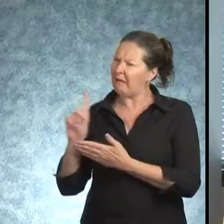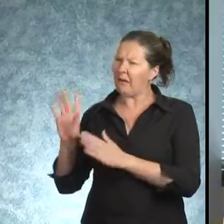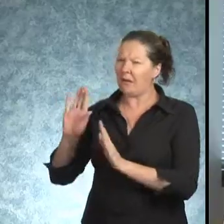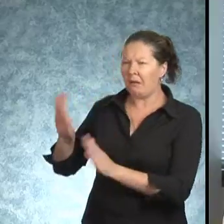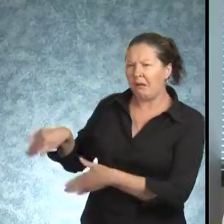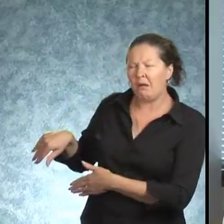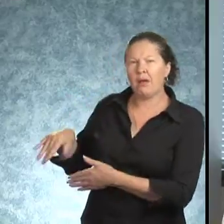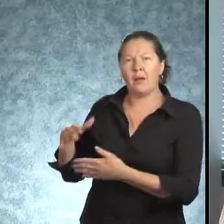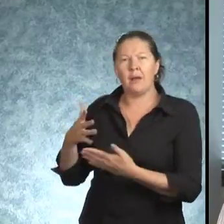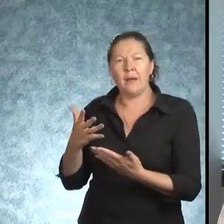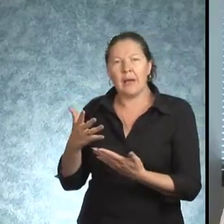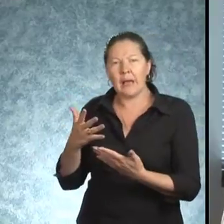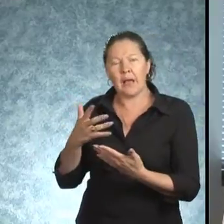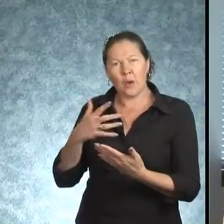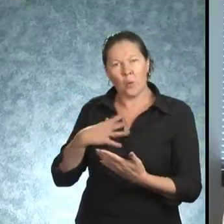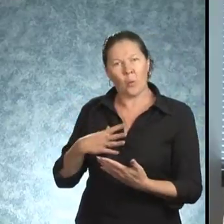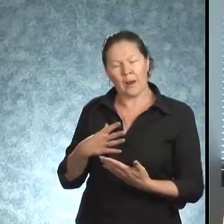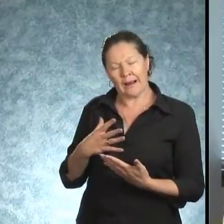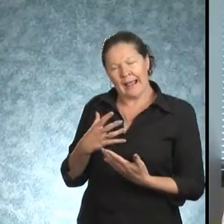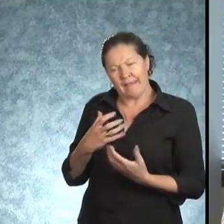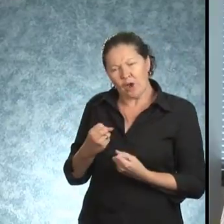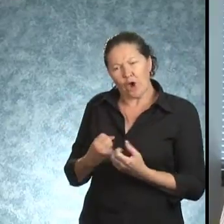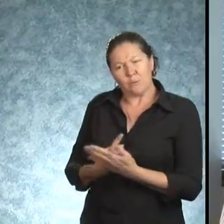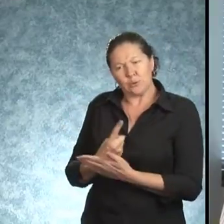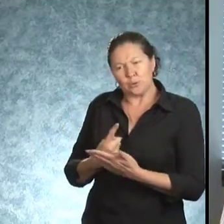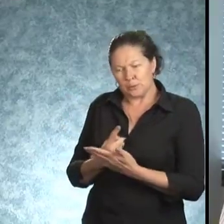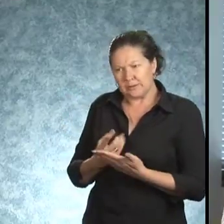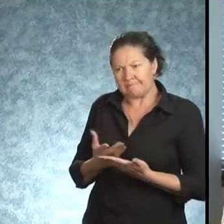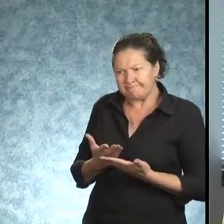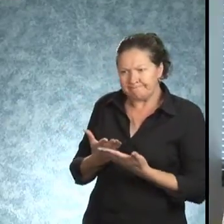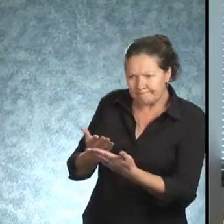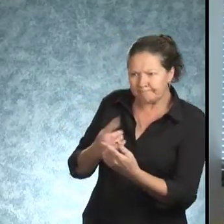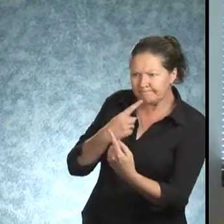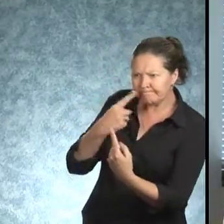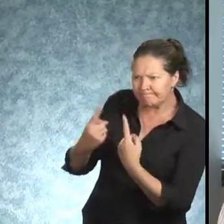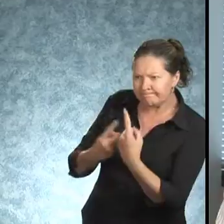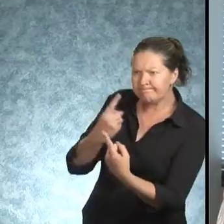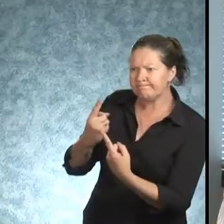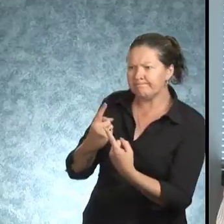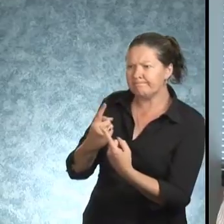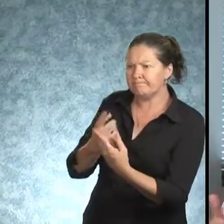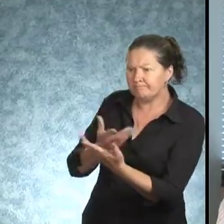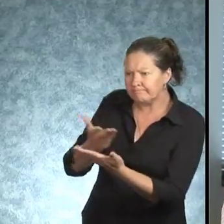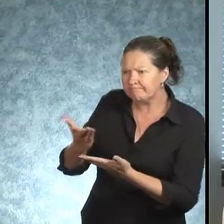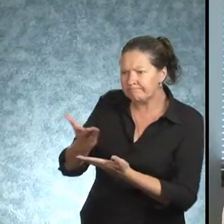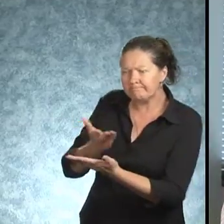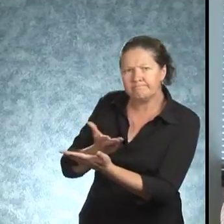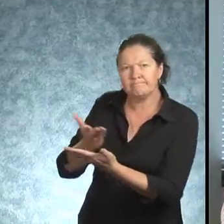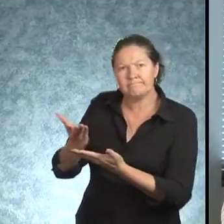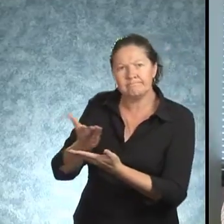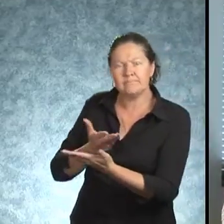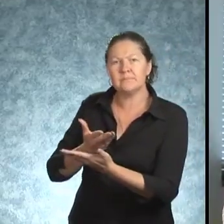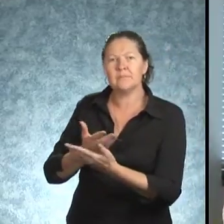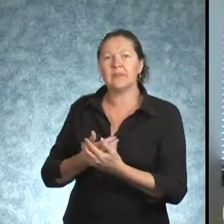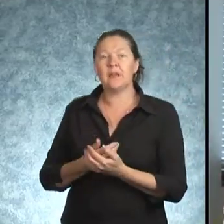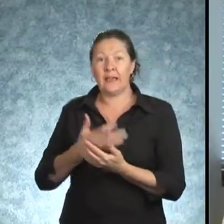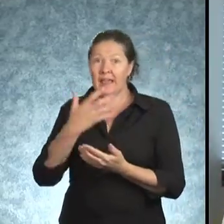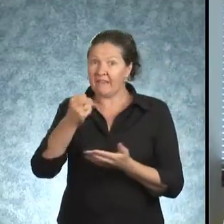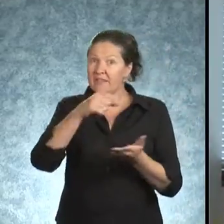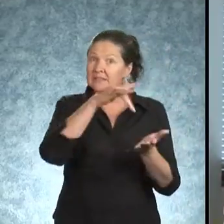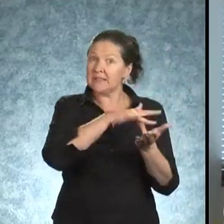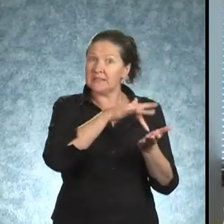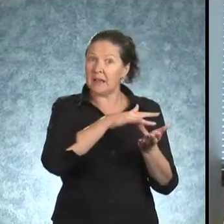now. Having the opportunity to really communicate that to your neighbour. And again, there is a